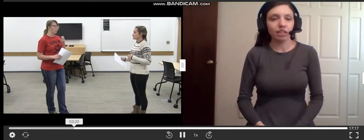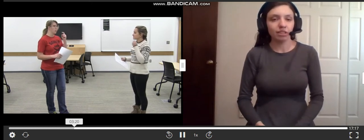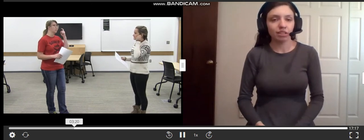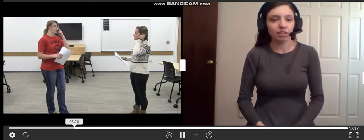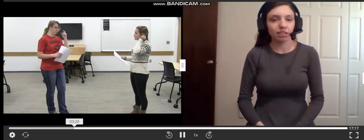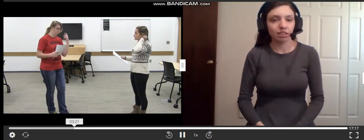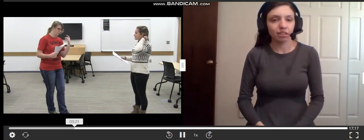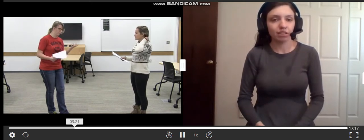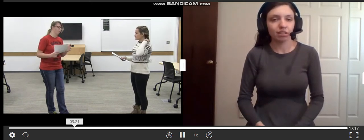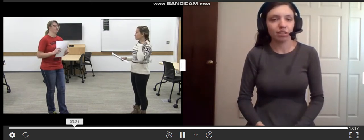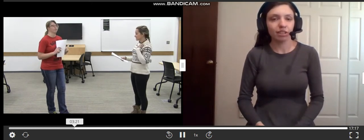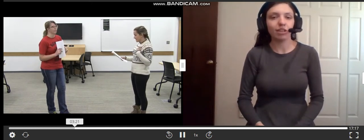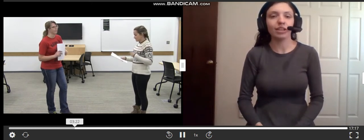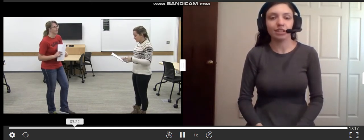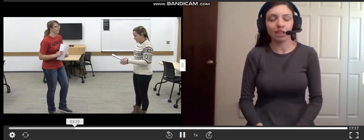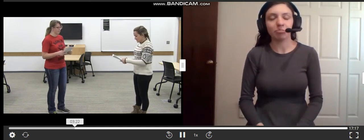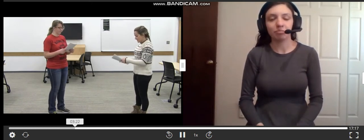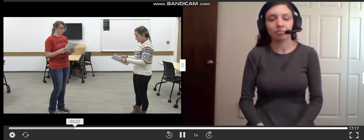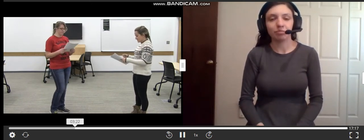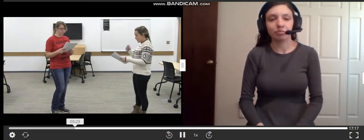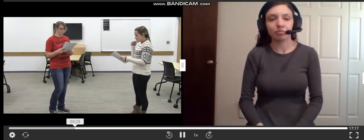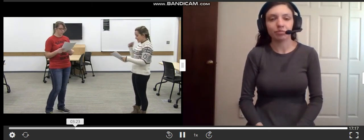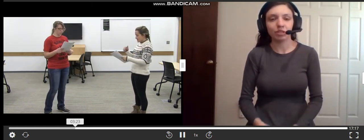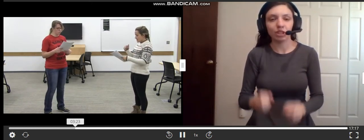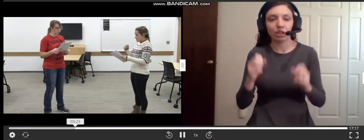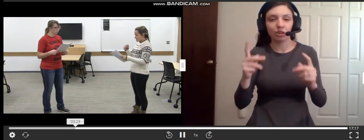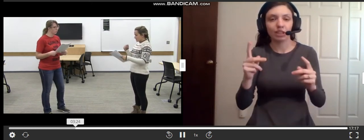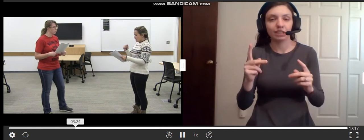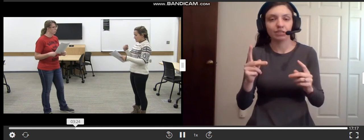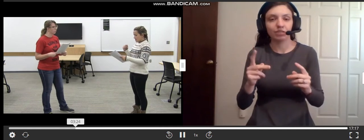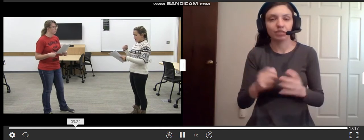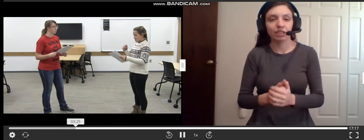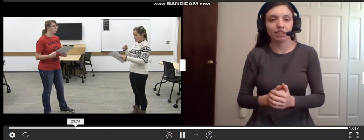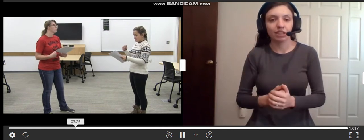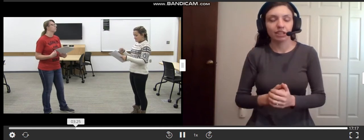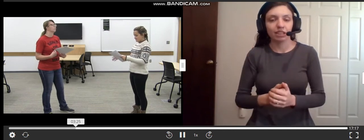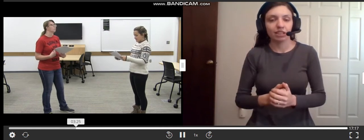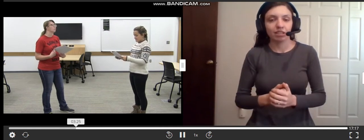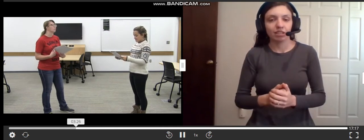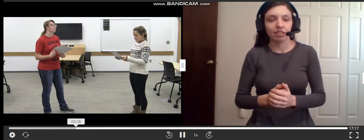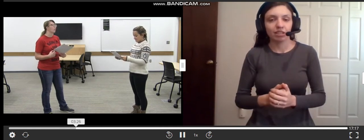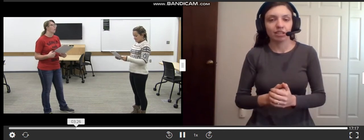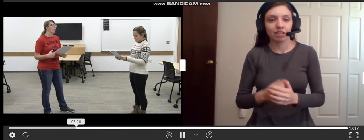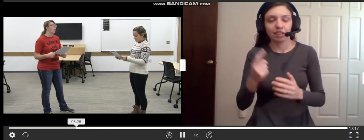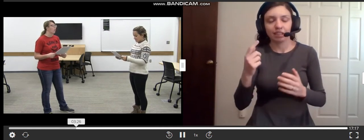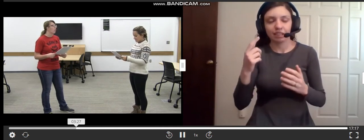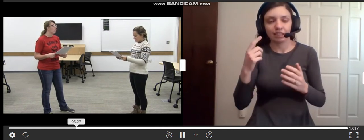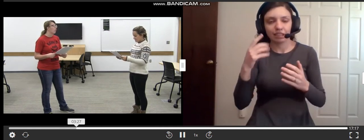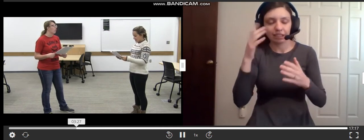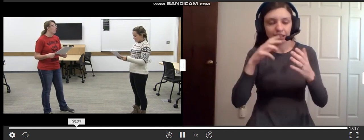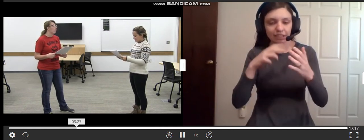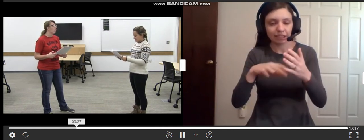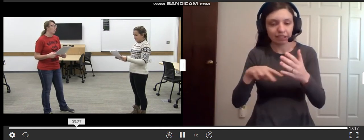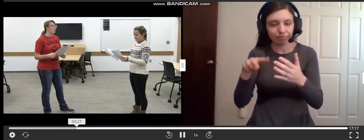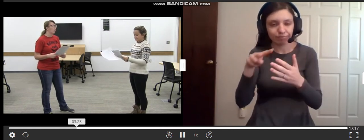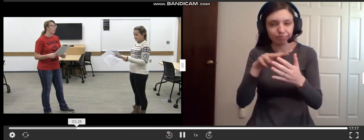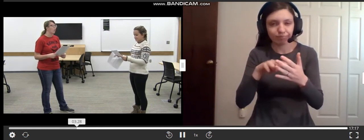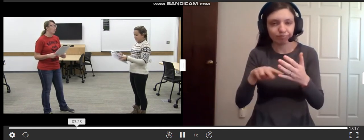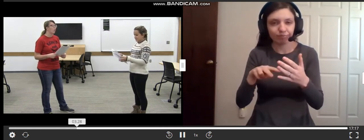Okay. Yeah. Now I understand. First. All right. So let me just look at the script real